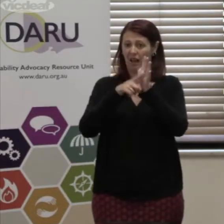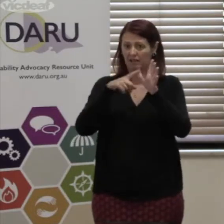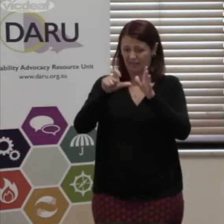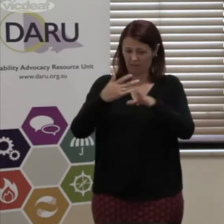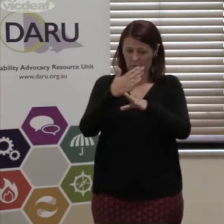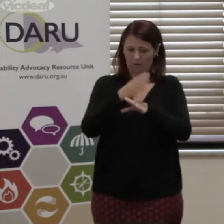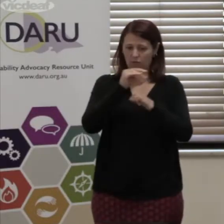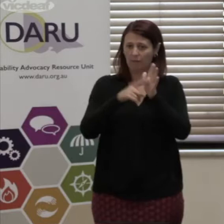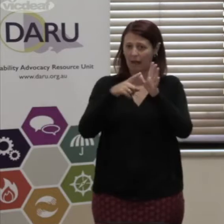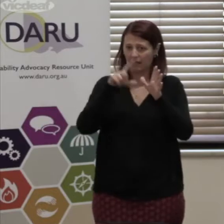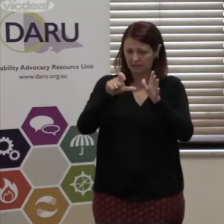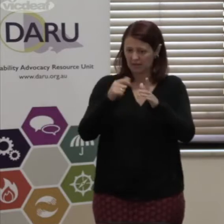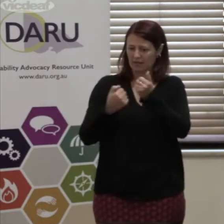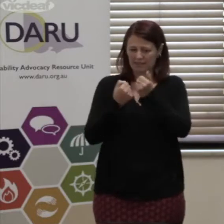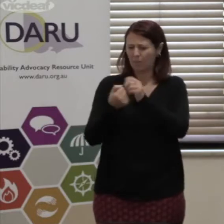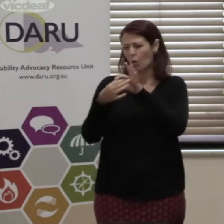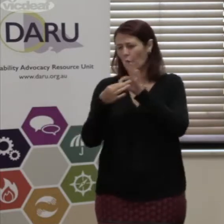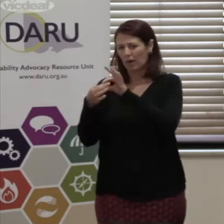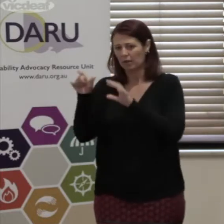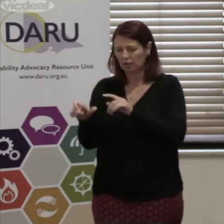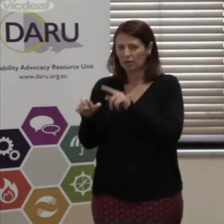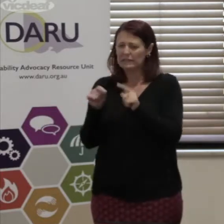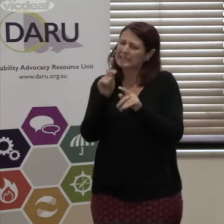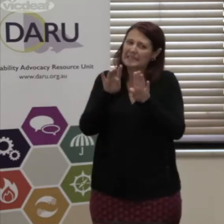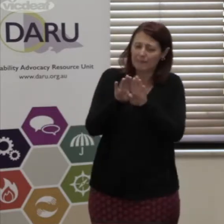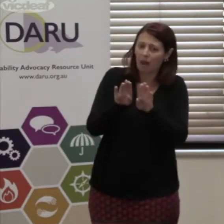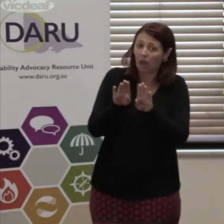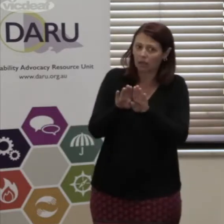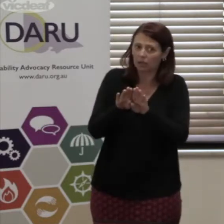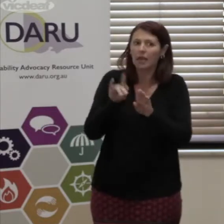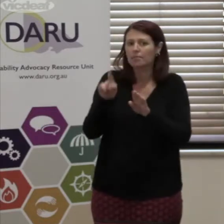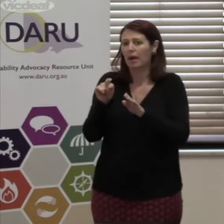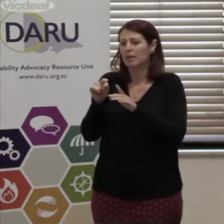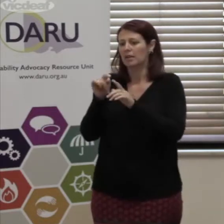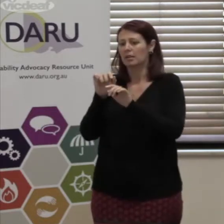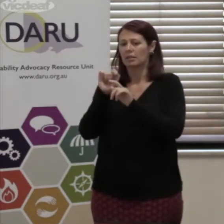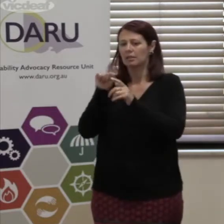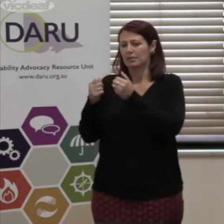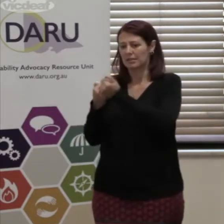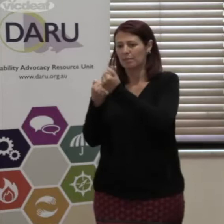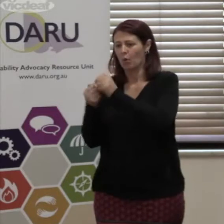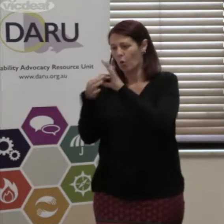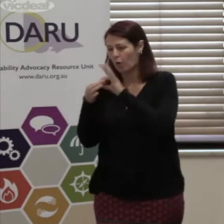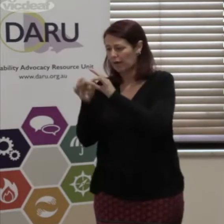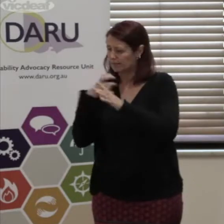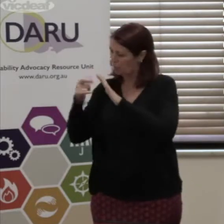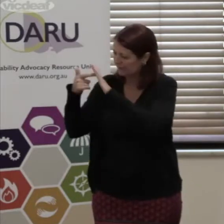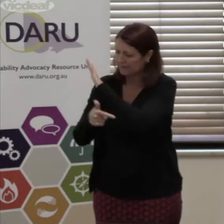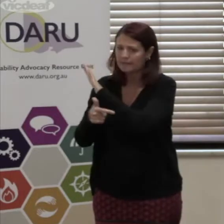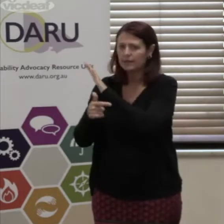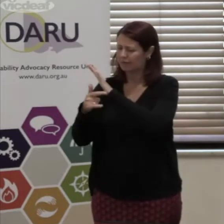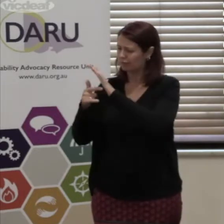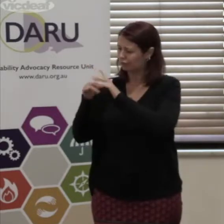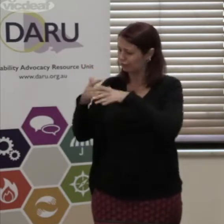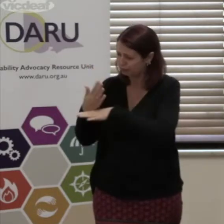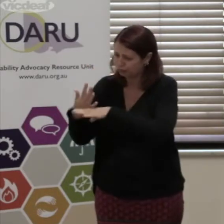the LAC and the support coordinator, in some way, when I say they're similar, clearly the support coordinator, it's much more intensive and much more